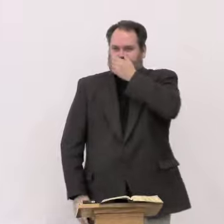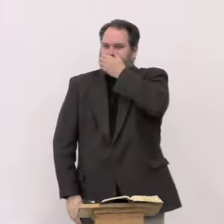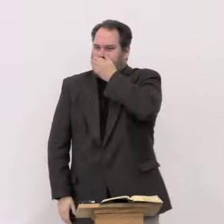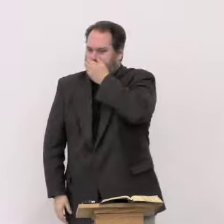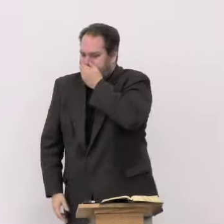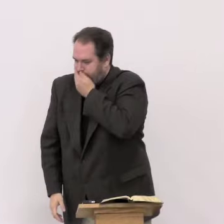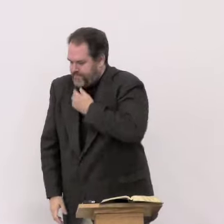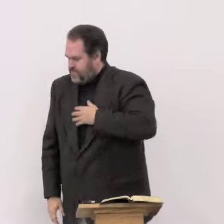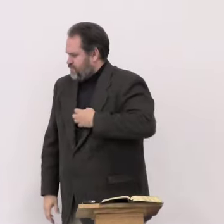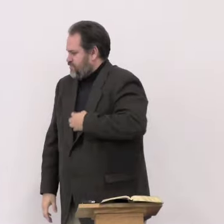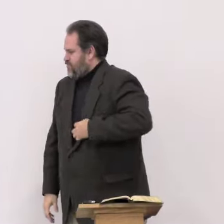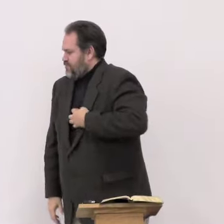I'd never do that.